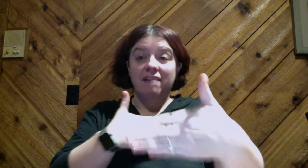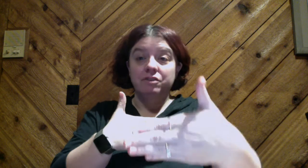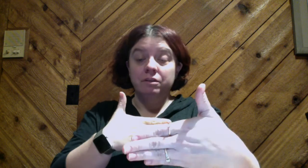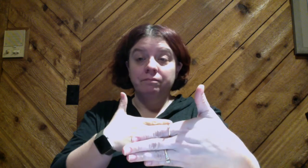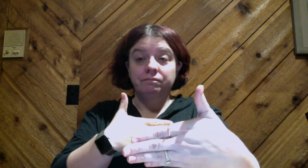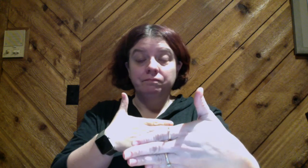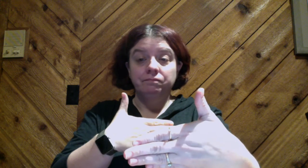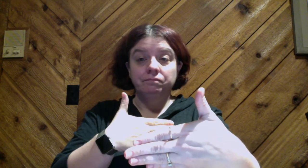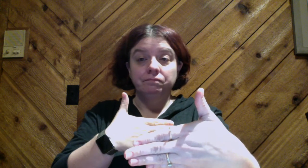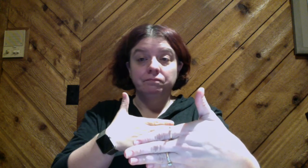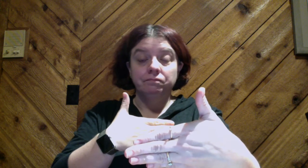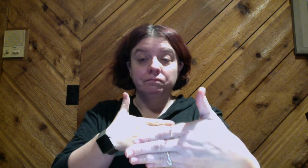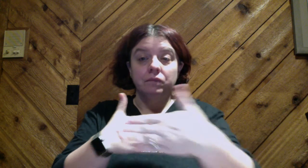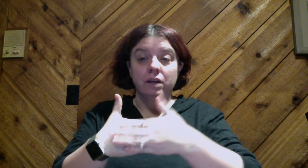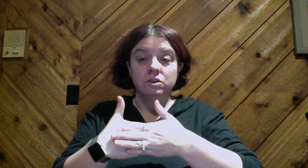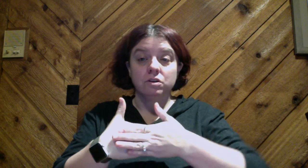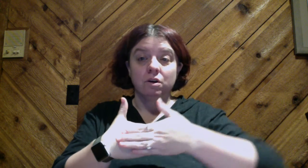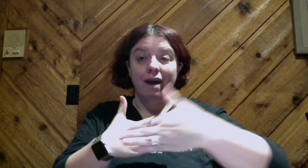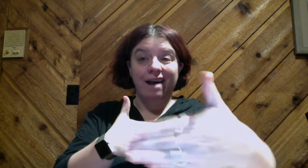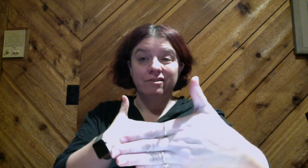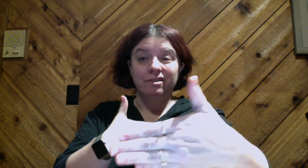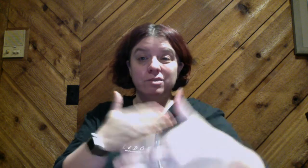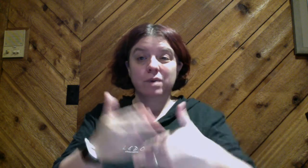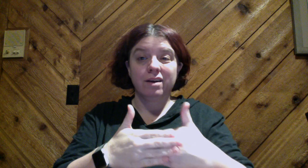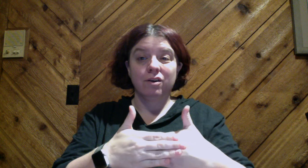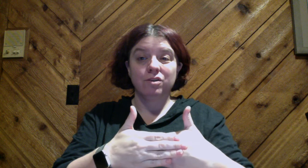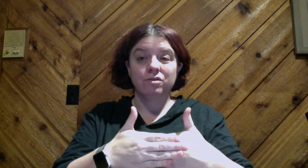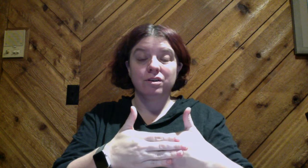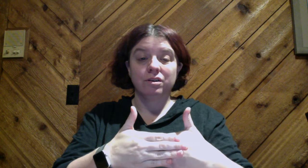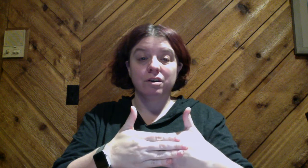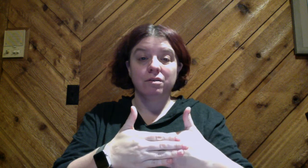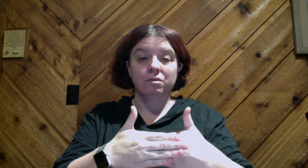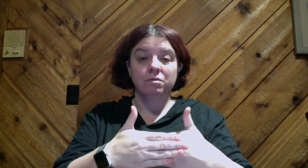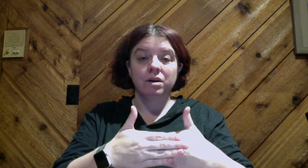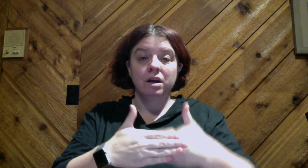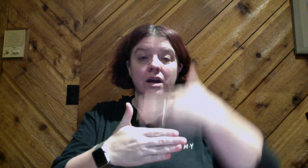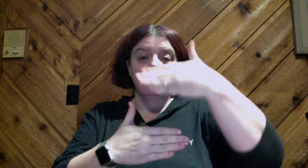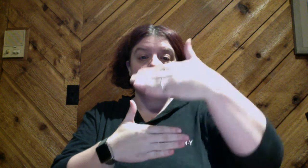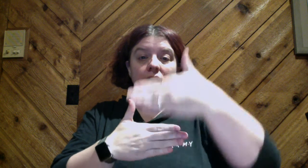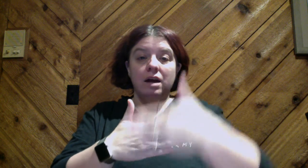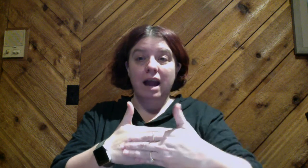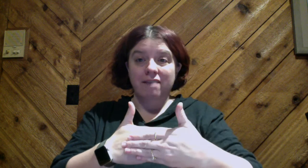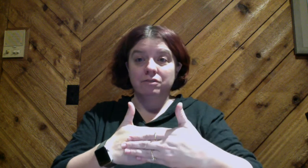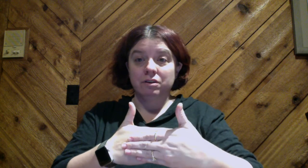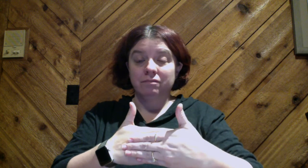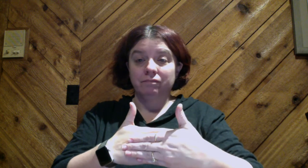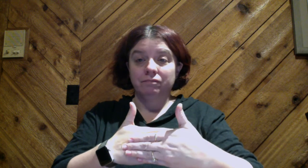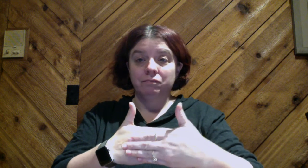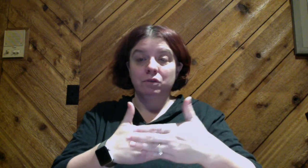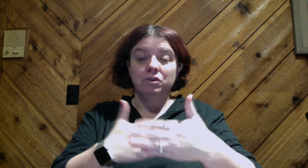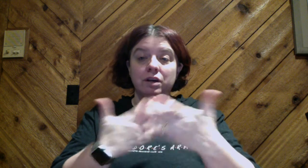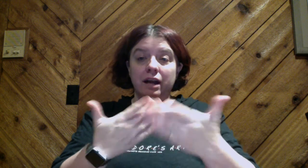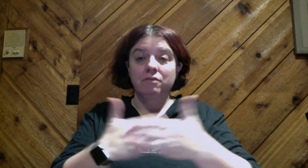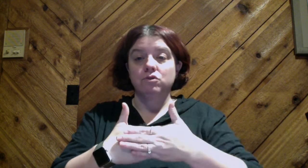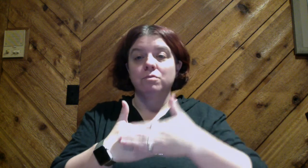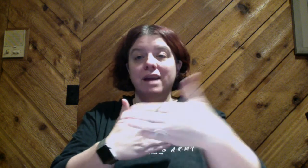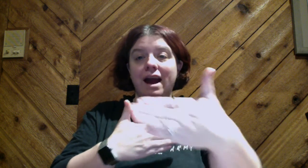After. Okay, so you can go after this way, or you can go after. So if you're talking after school, it'll be